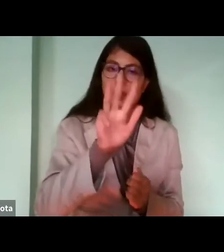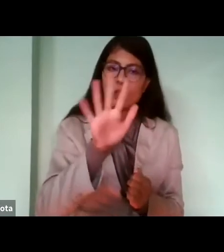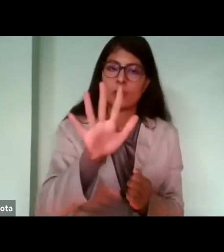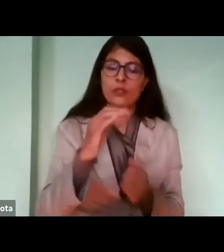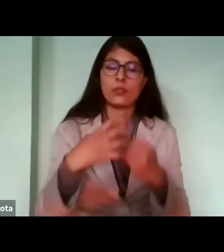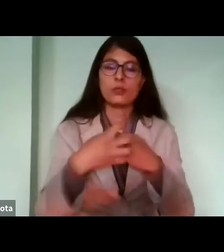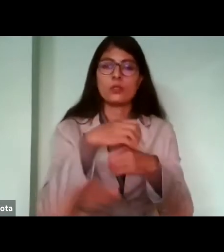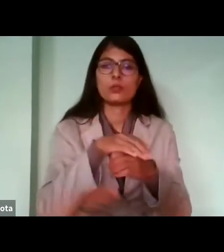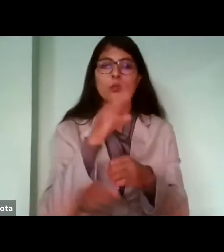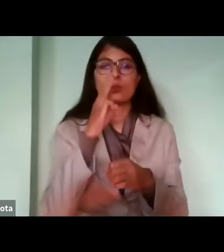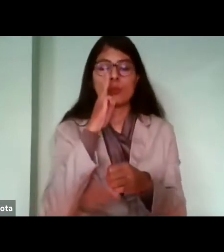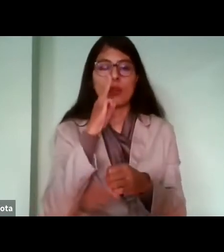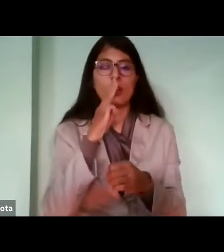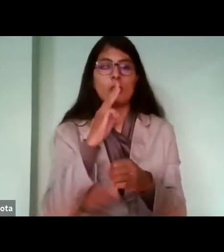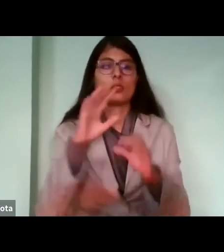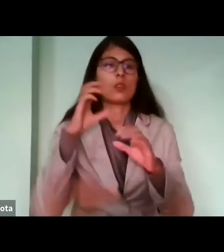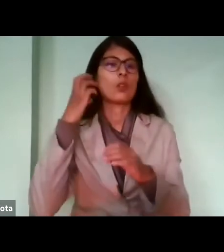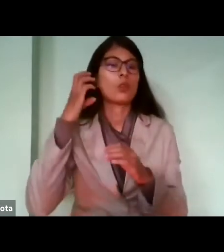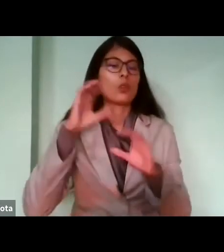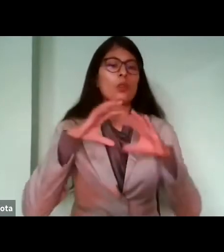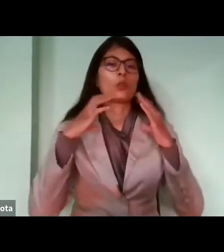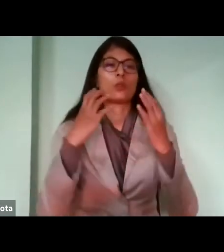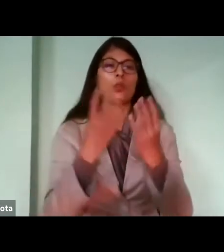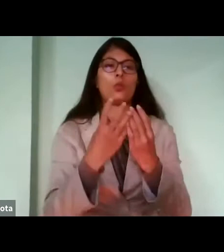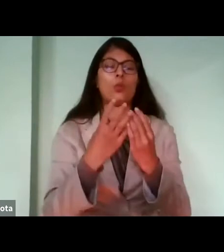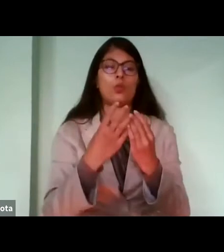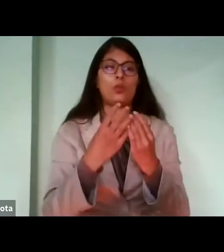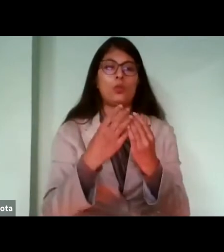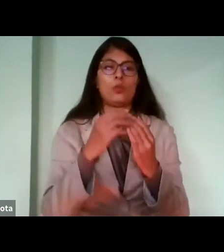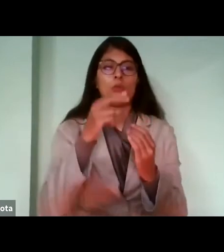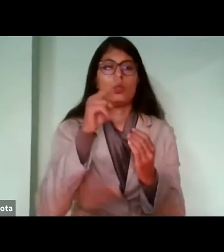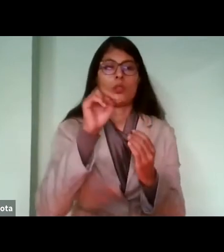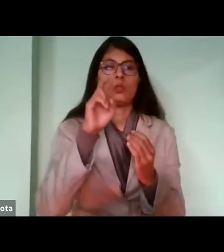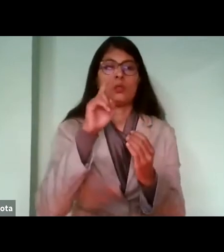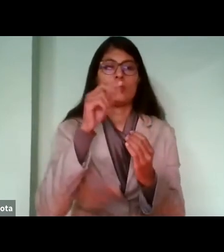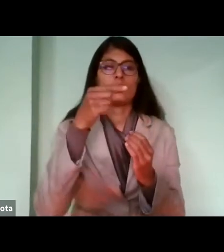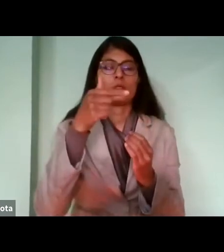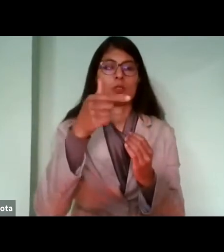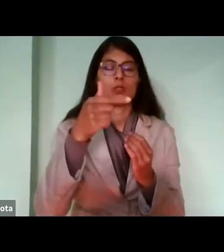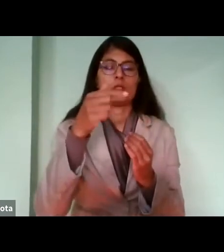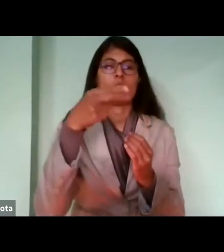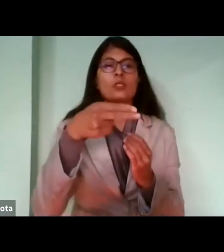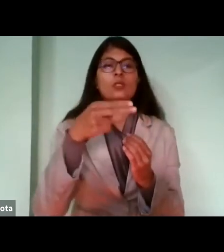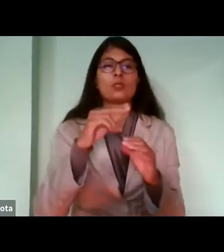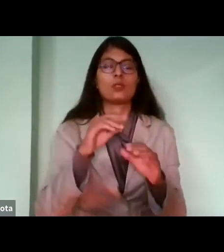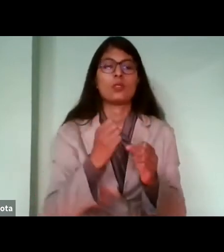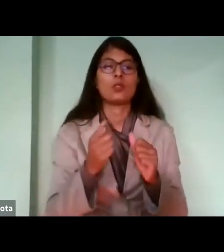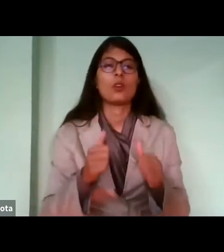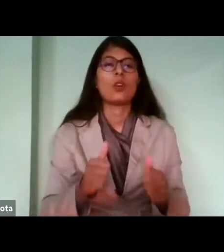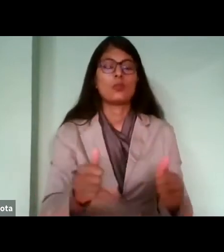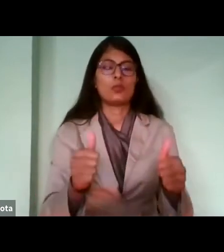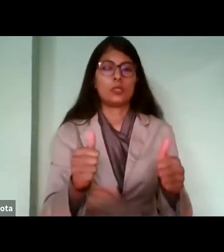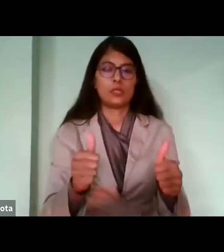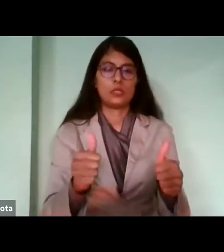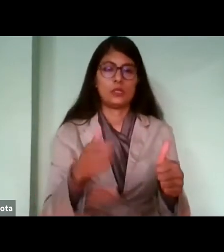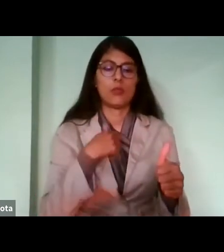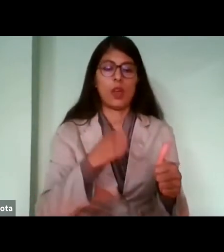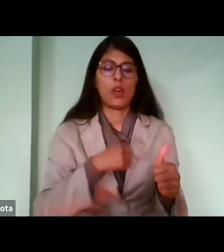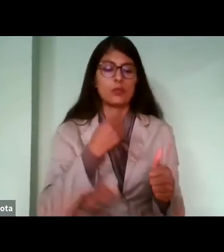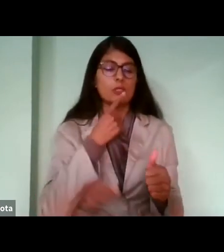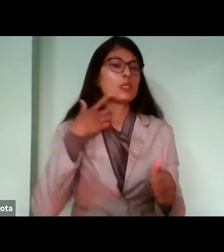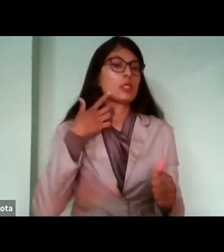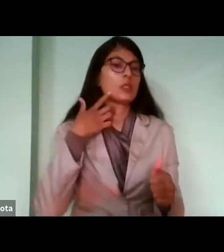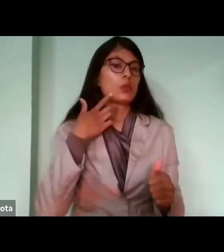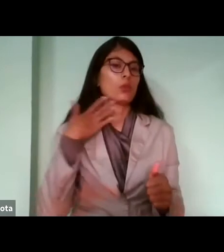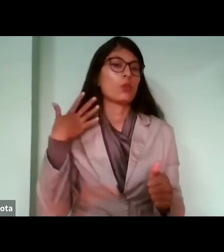a global north movement of privileged white women like myself, old white women like myself. This is a